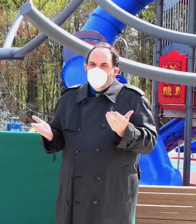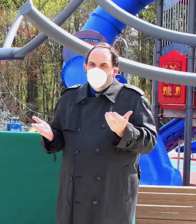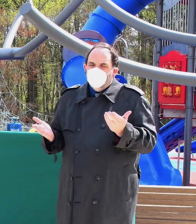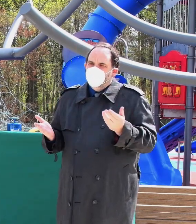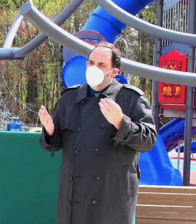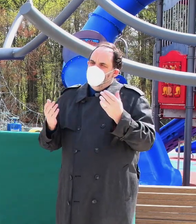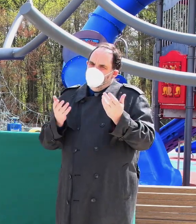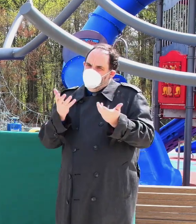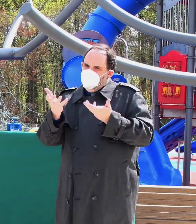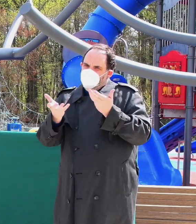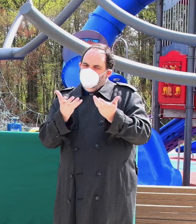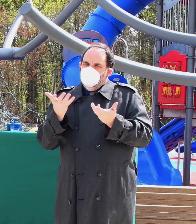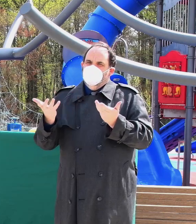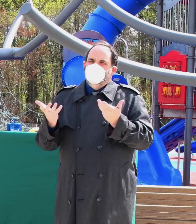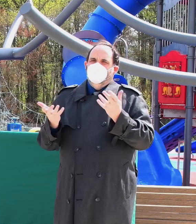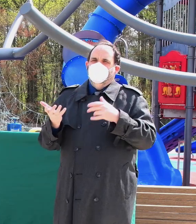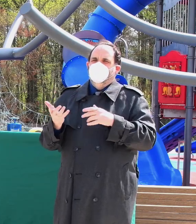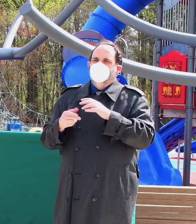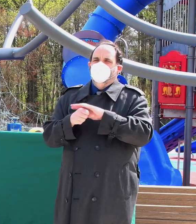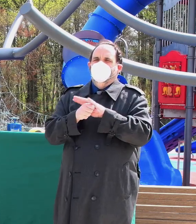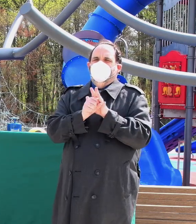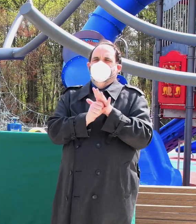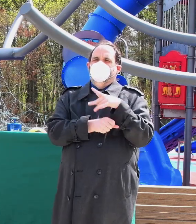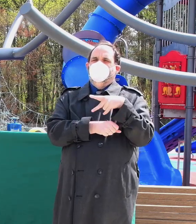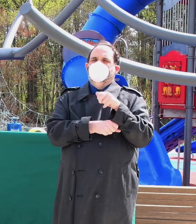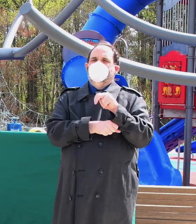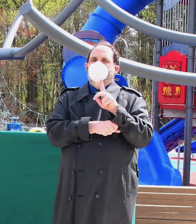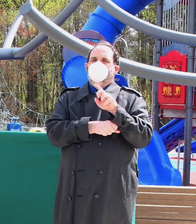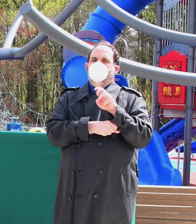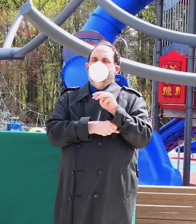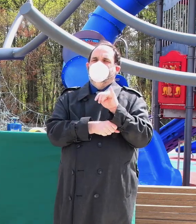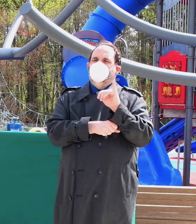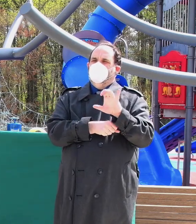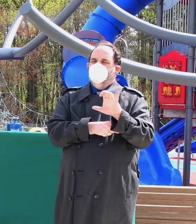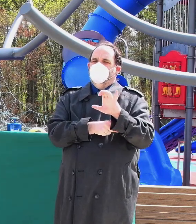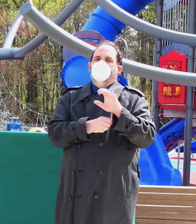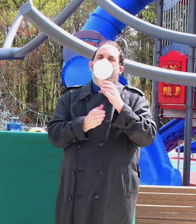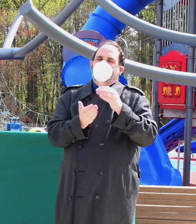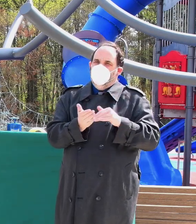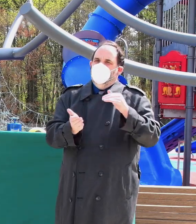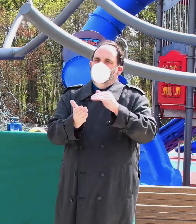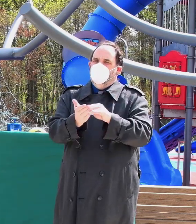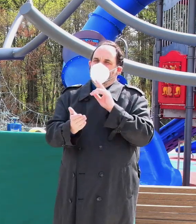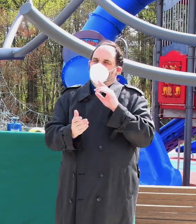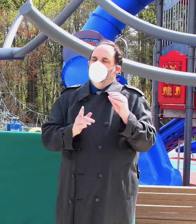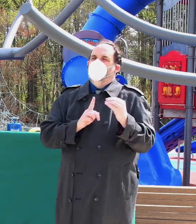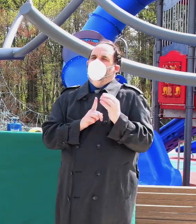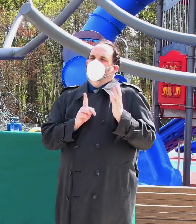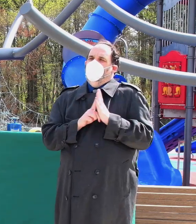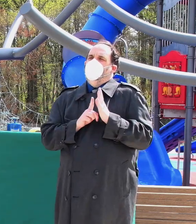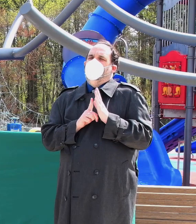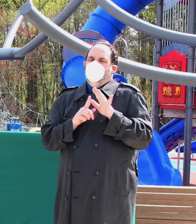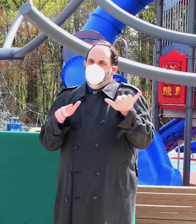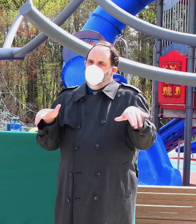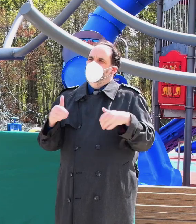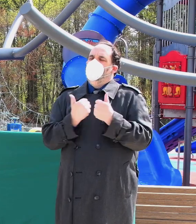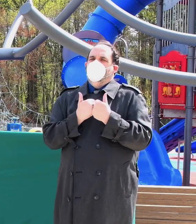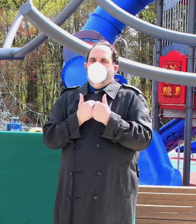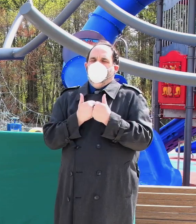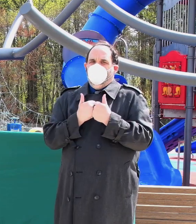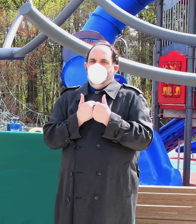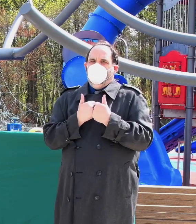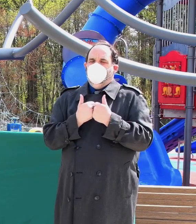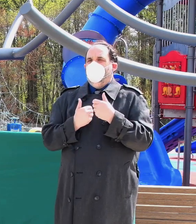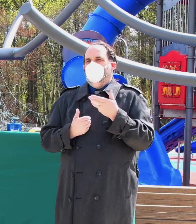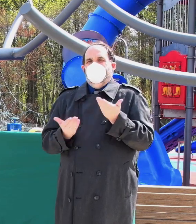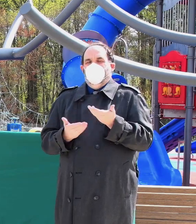as we navigate through this pandemic and the aftershocks that have actually exposed many of the challenges that were present